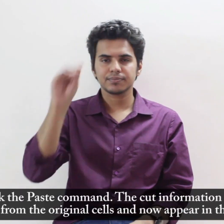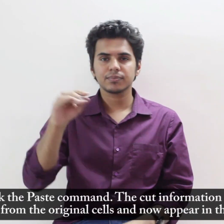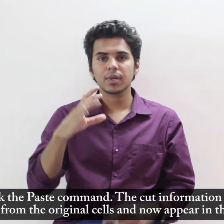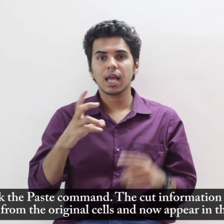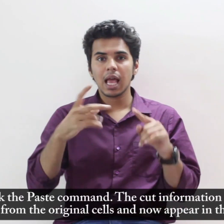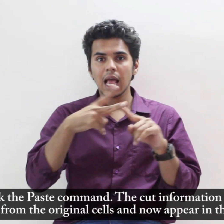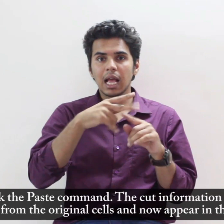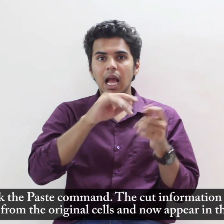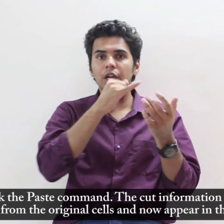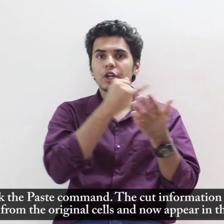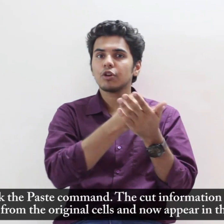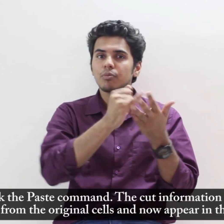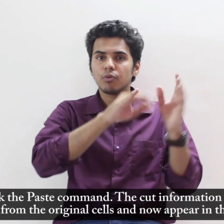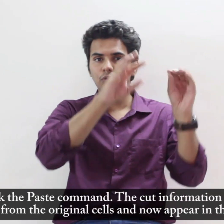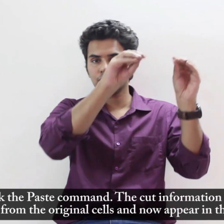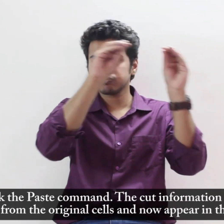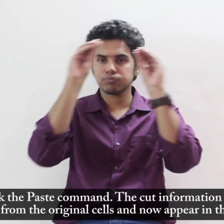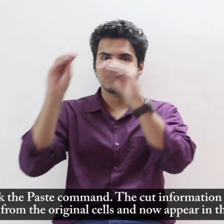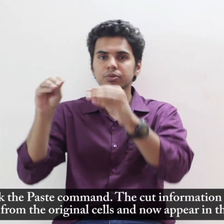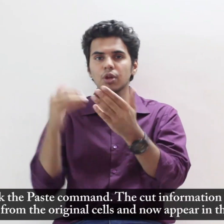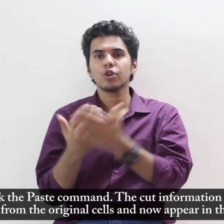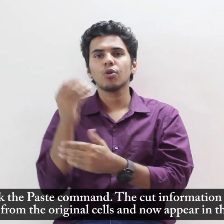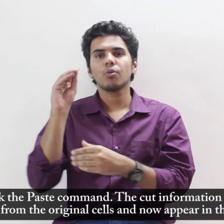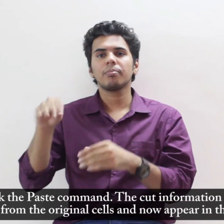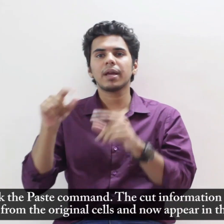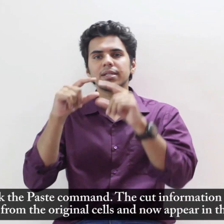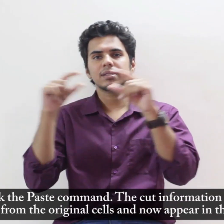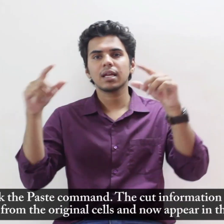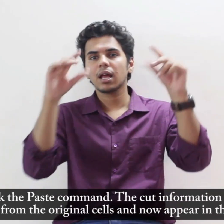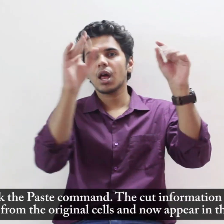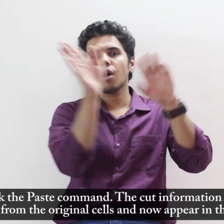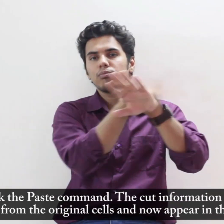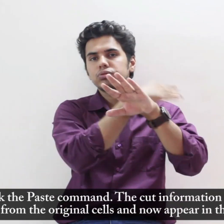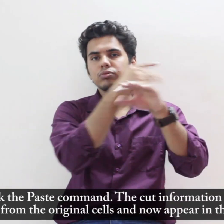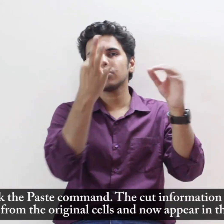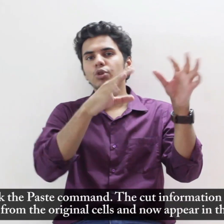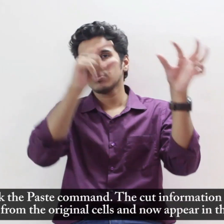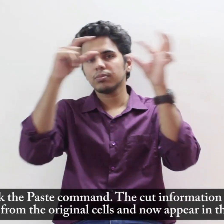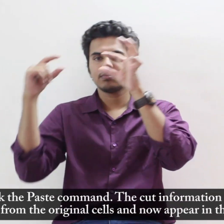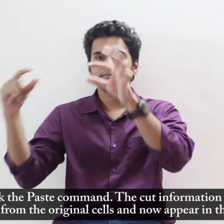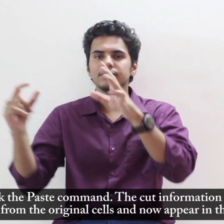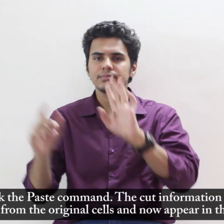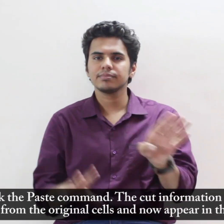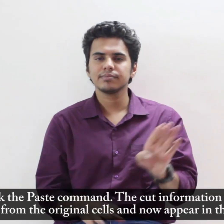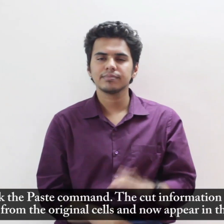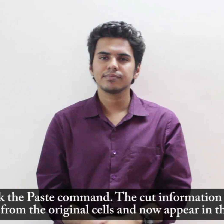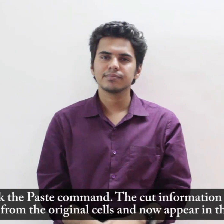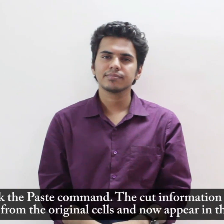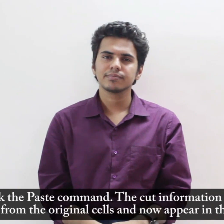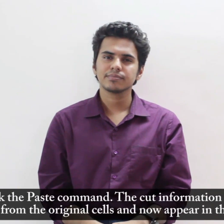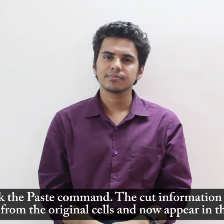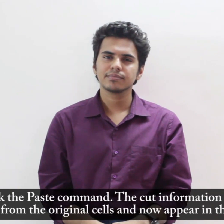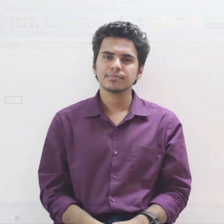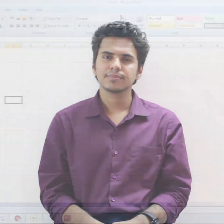command. The cut information will be removed from the original cells and now appear in the new cells.